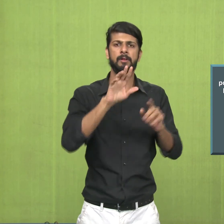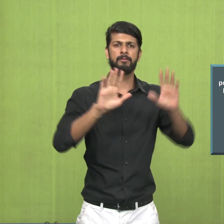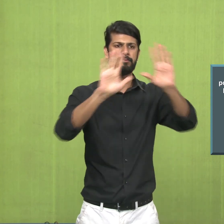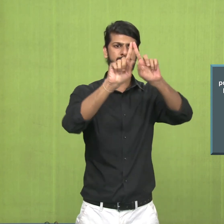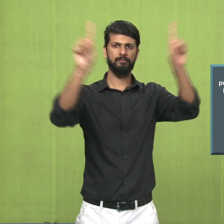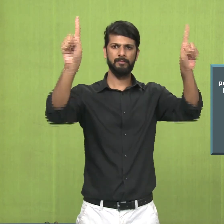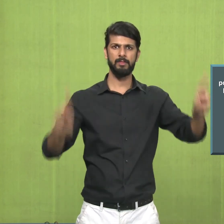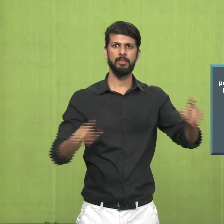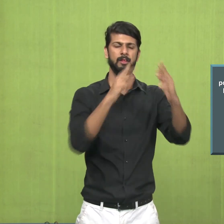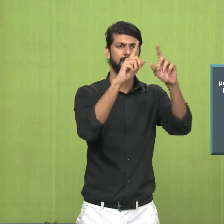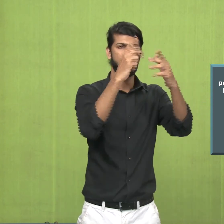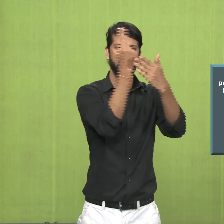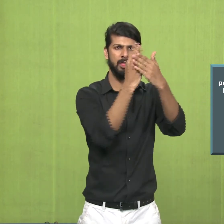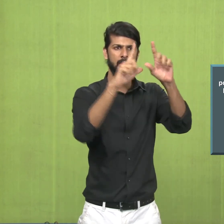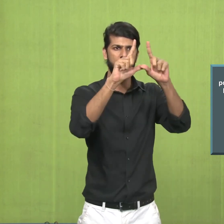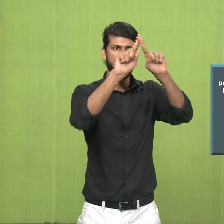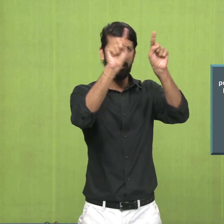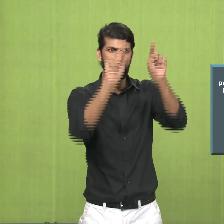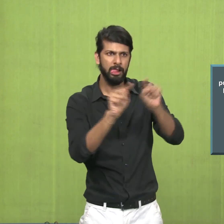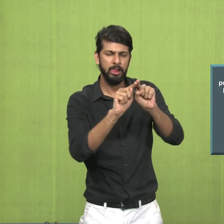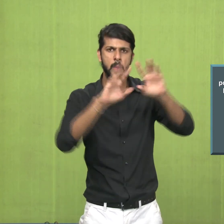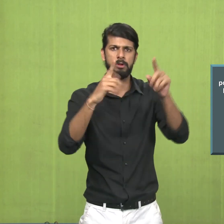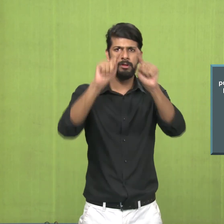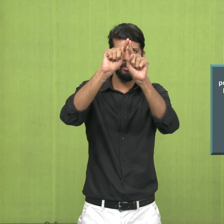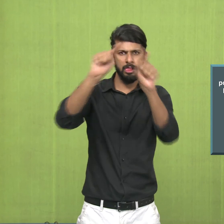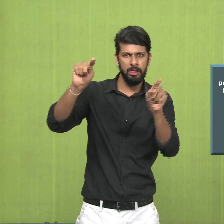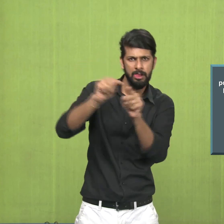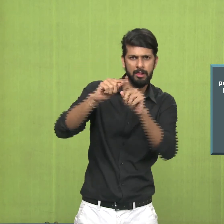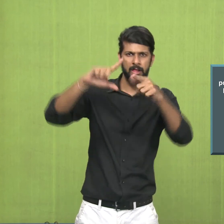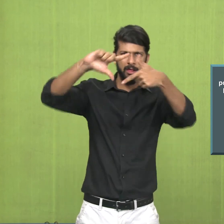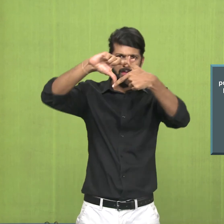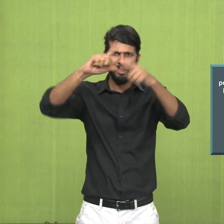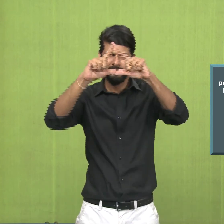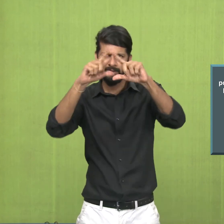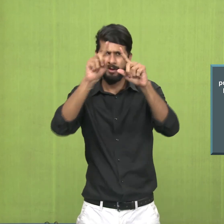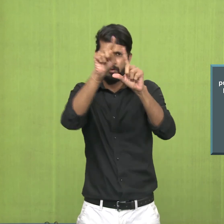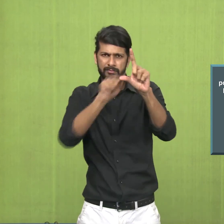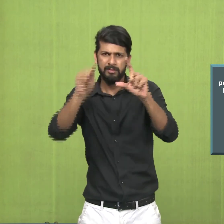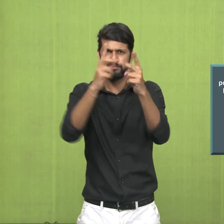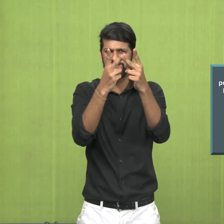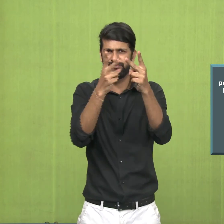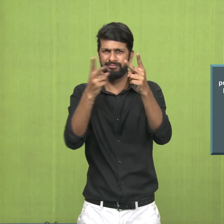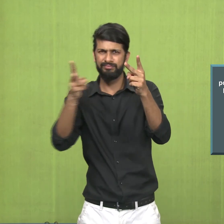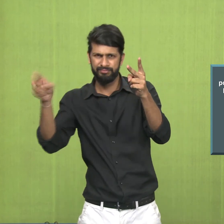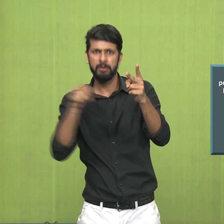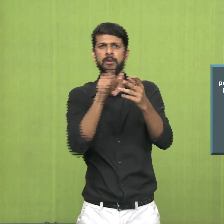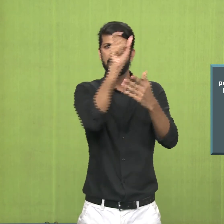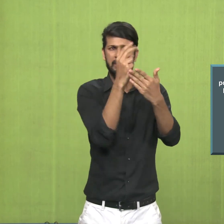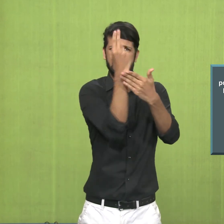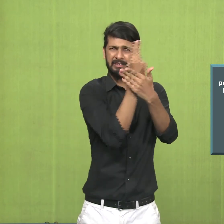Cubist or cubism is a technique of visual art which makes the artwork looks like